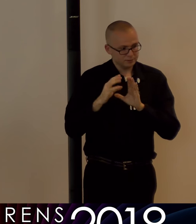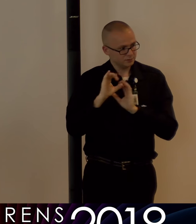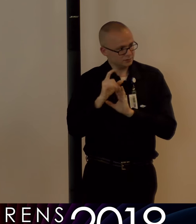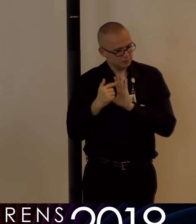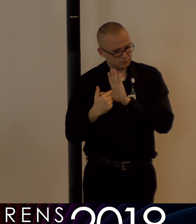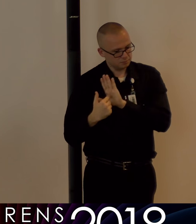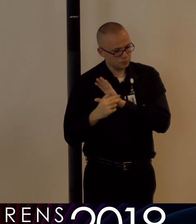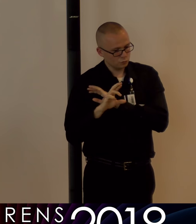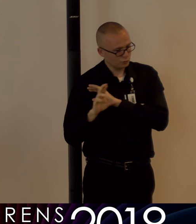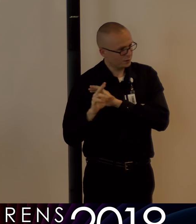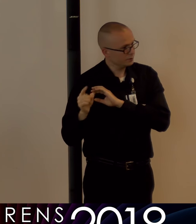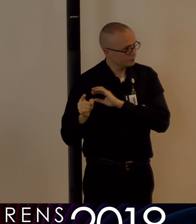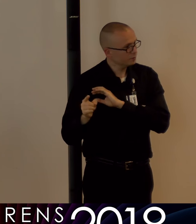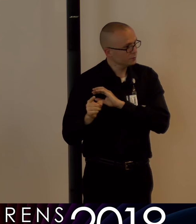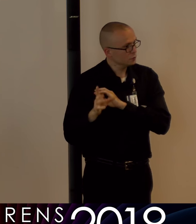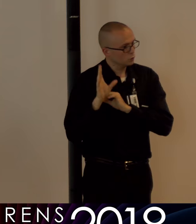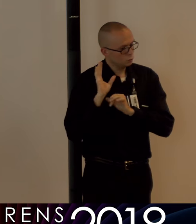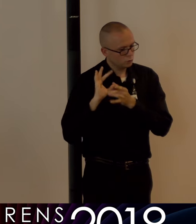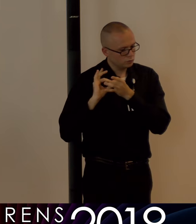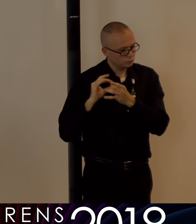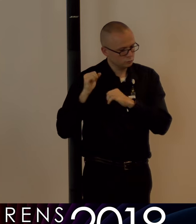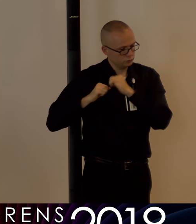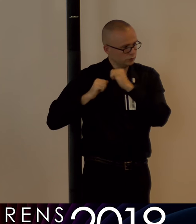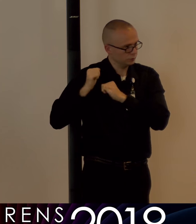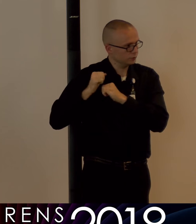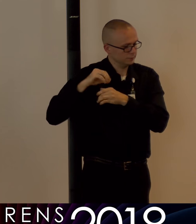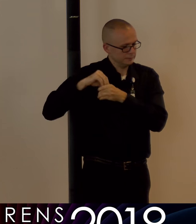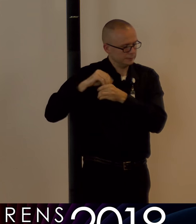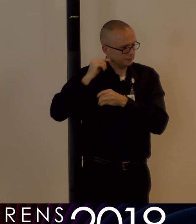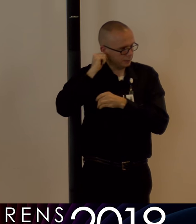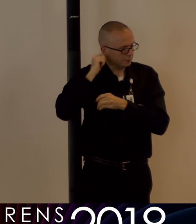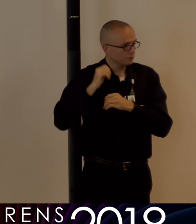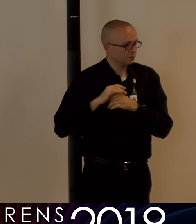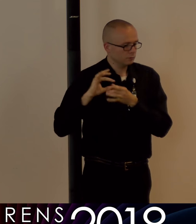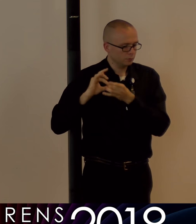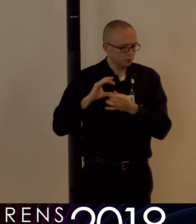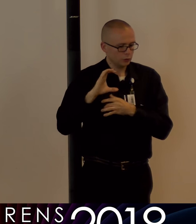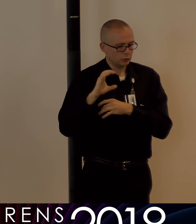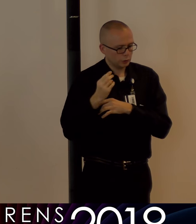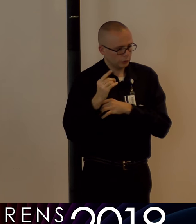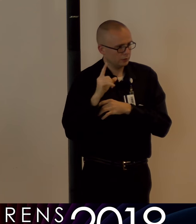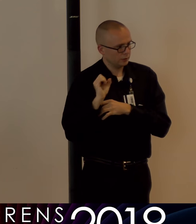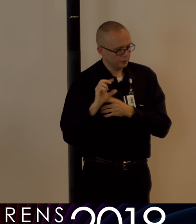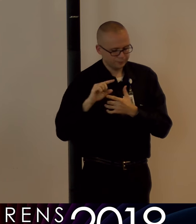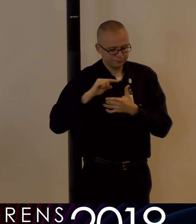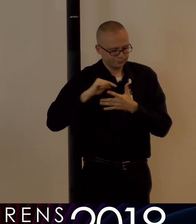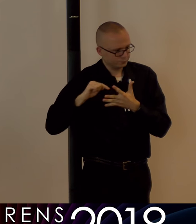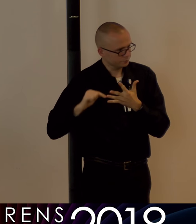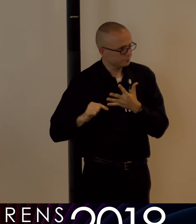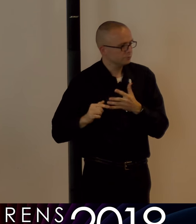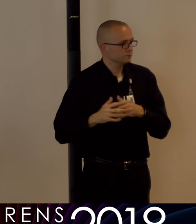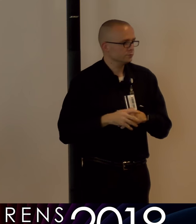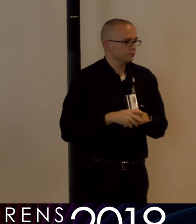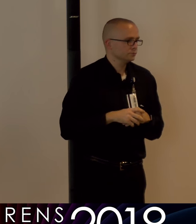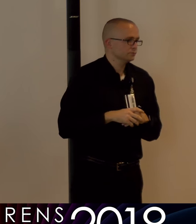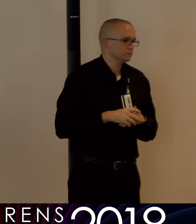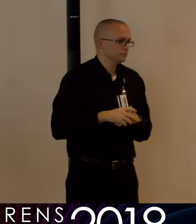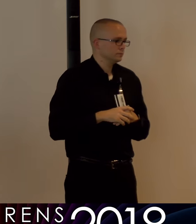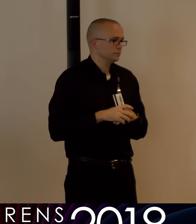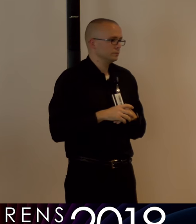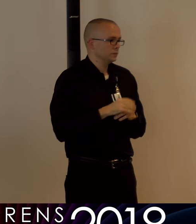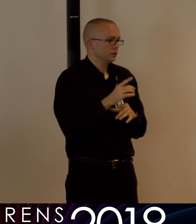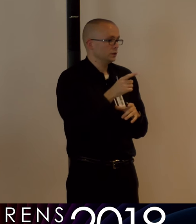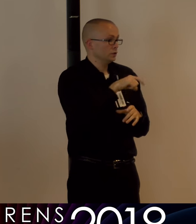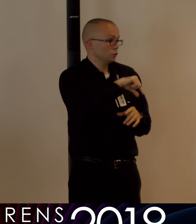right are going to contribute to the structural components of the ear, the cochlea and the semicircular canals. So the